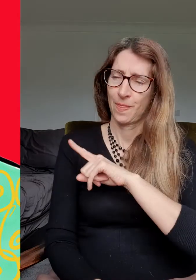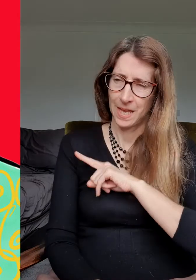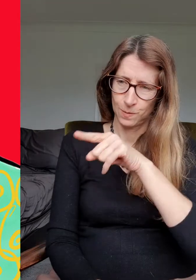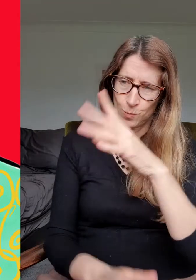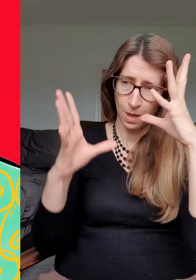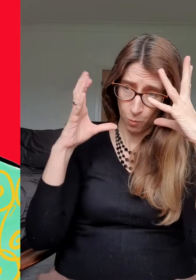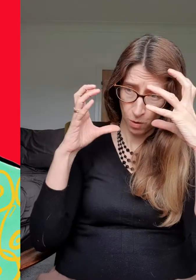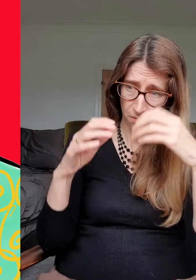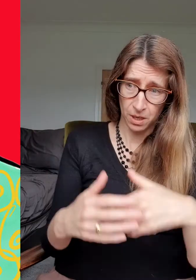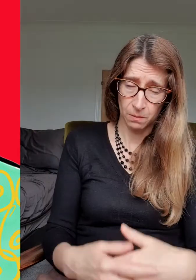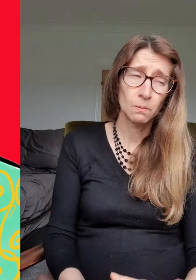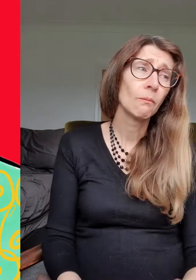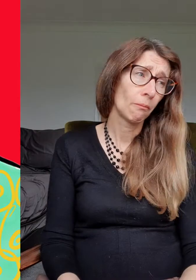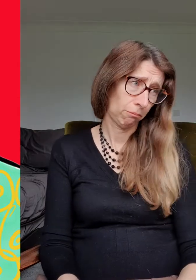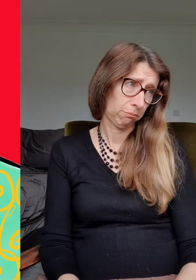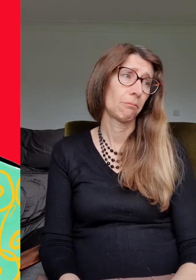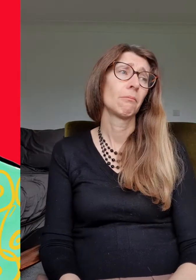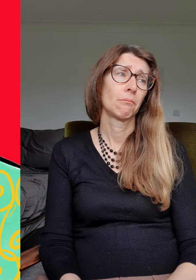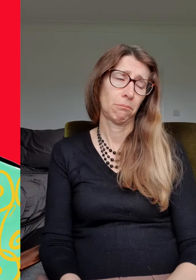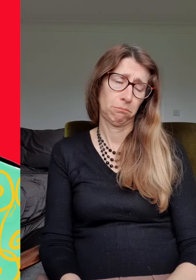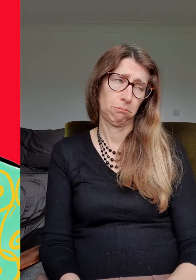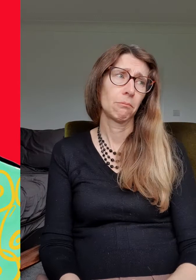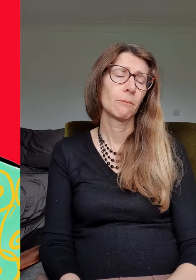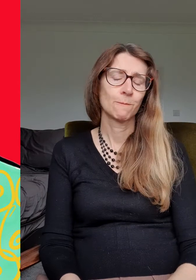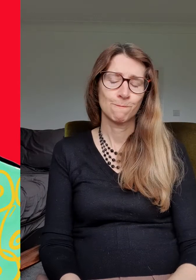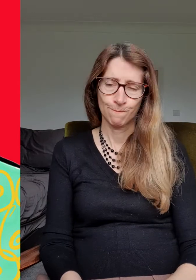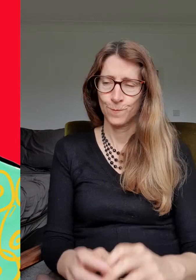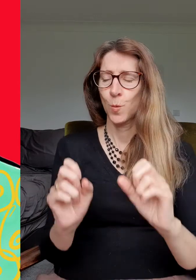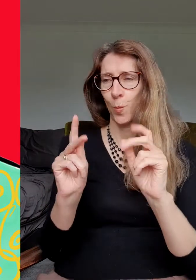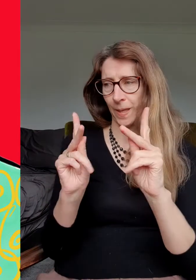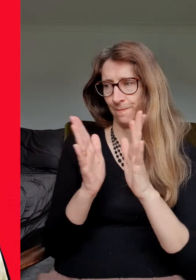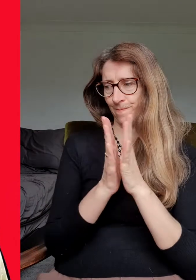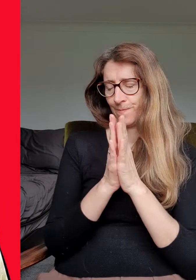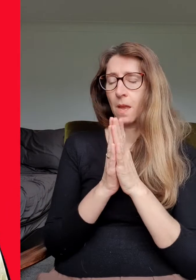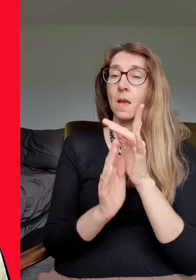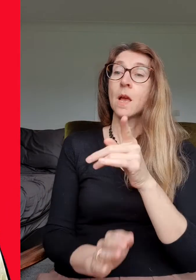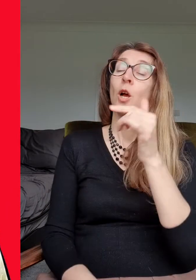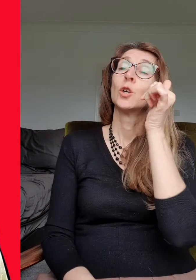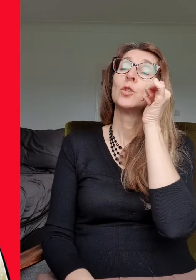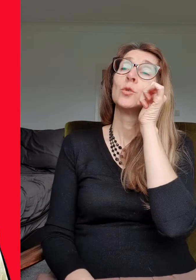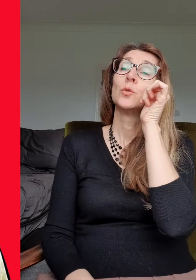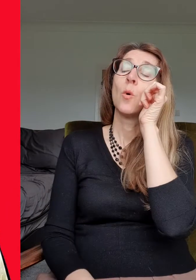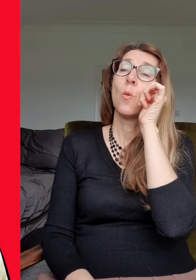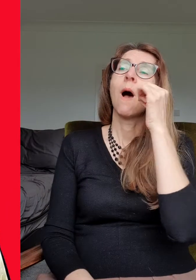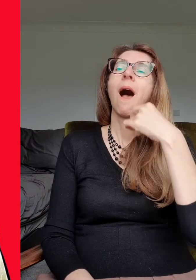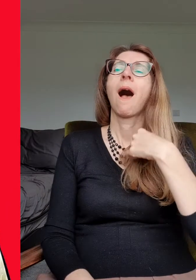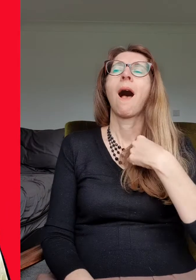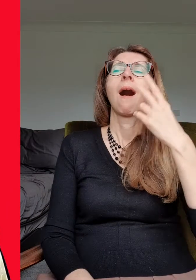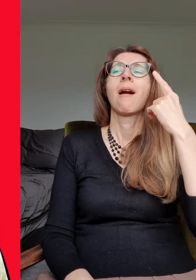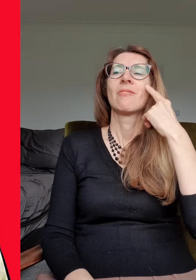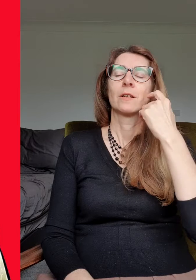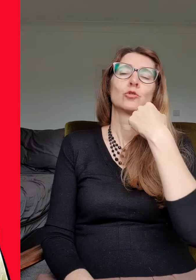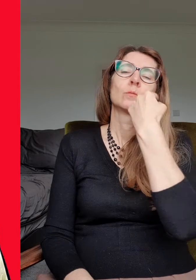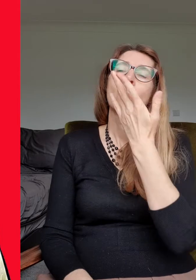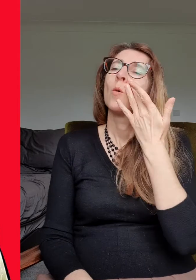Grandpa. "Yes," JoJo Gnome nodded. "OK. Do you know, I think when you go to